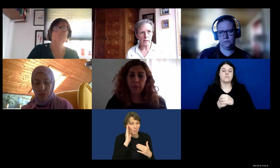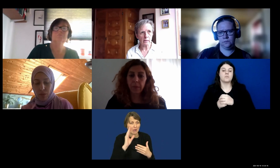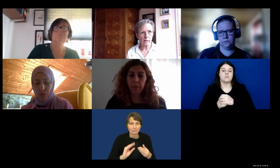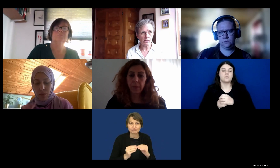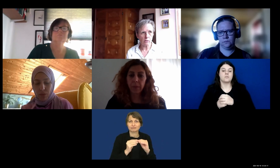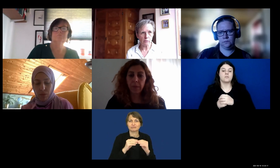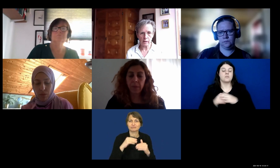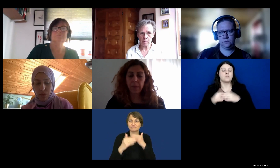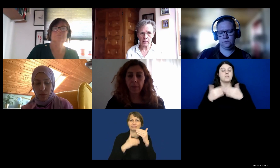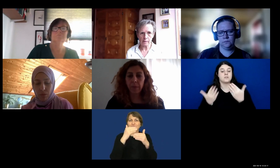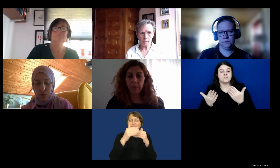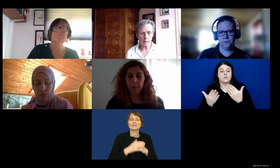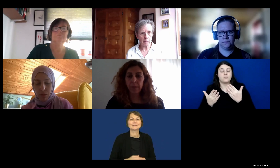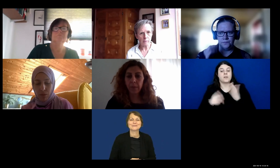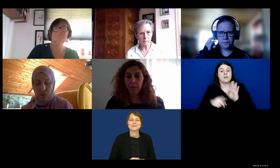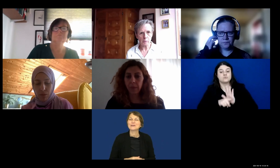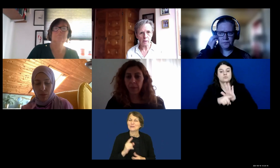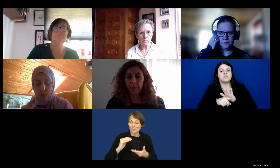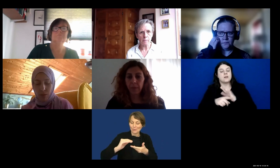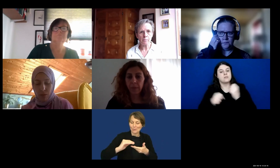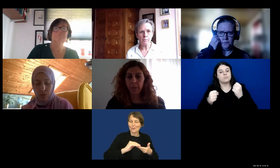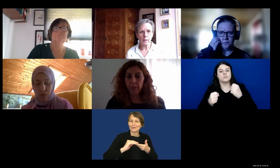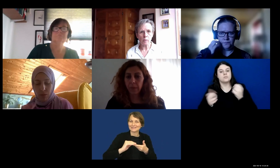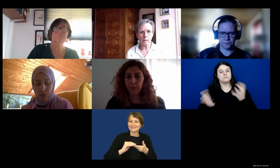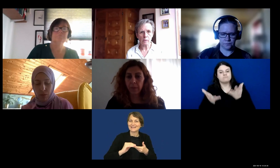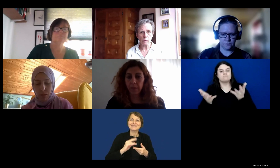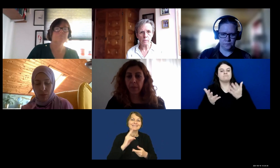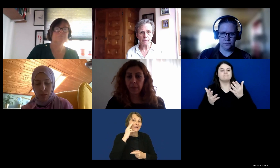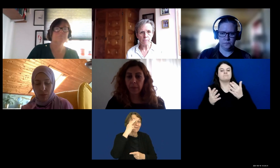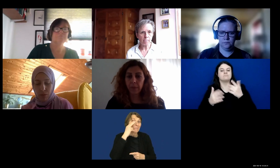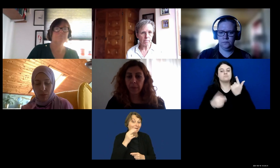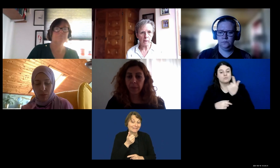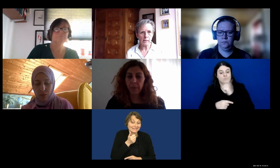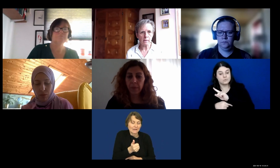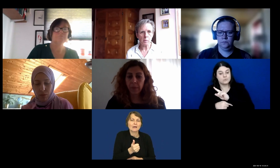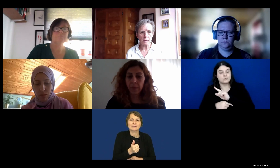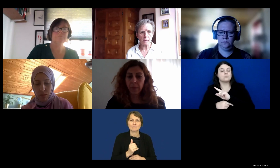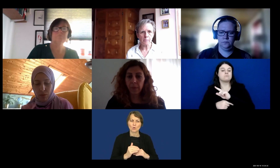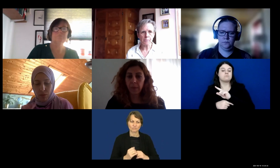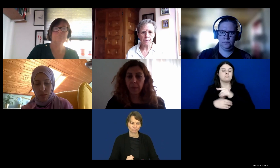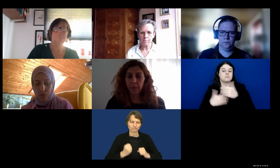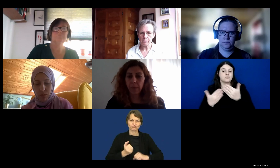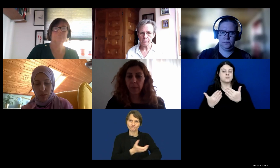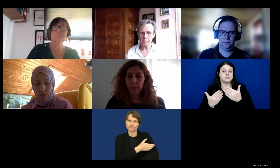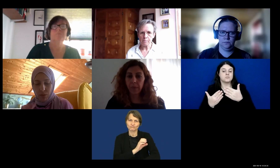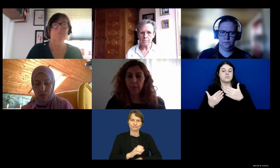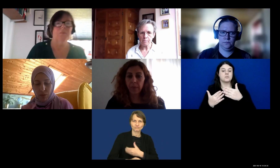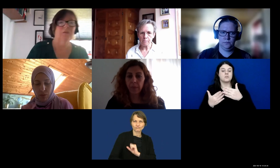empower the organizations of deafblind people themselves in order to make the demands.